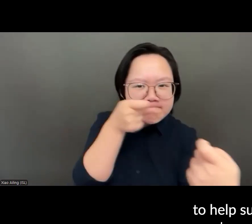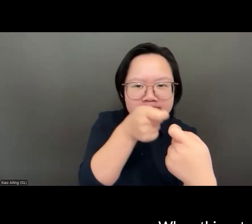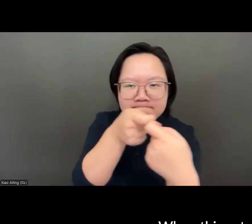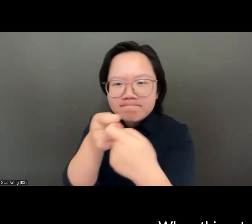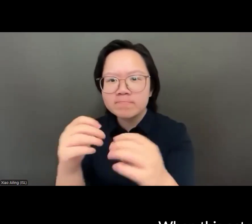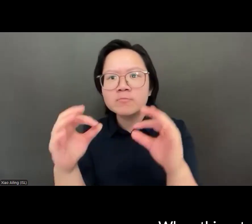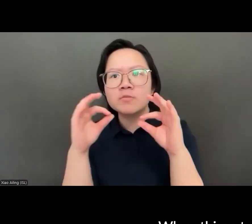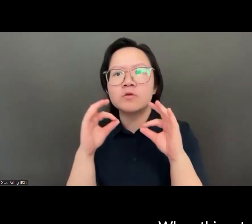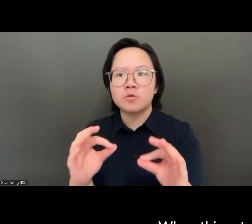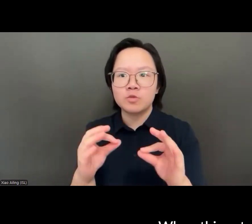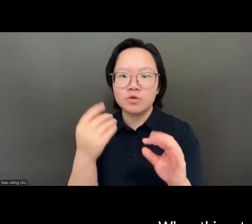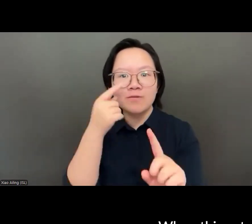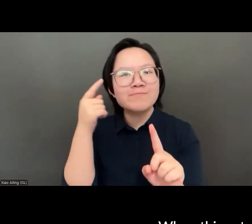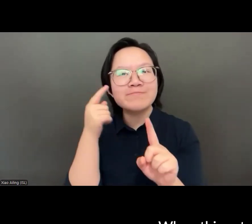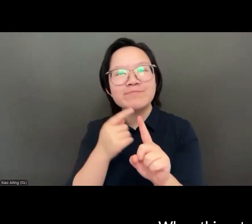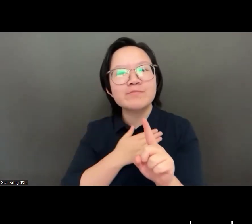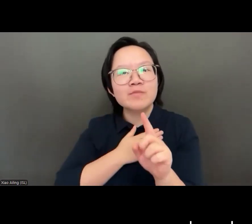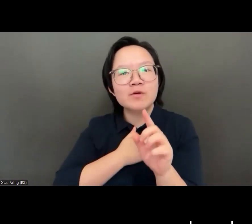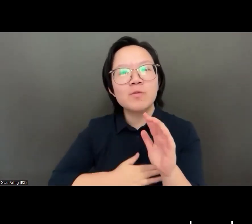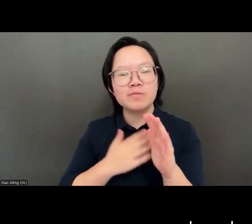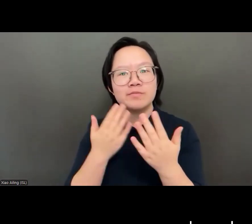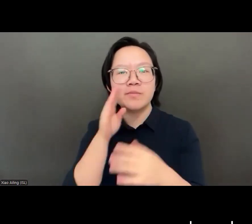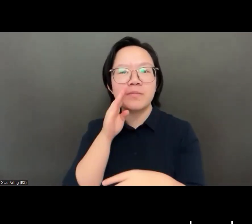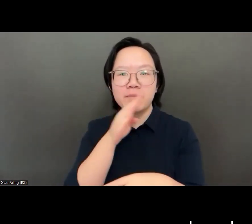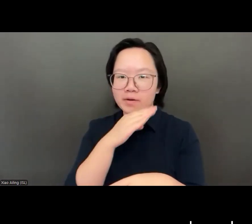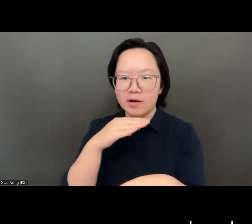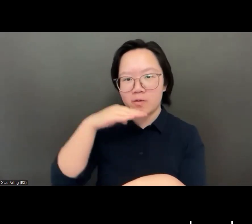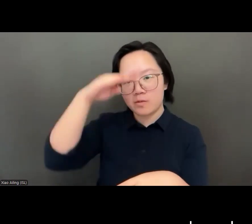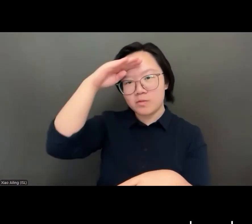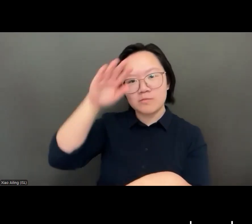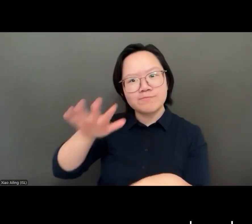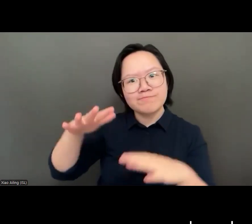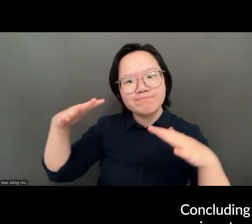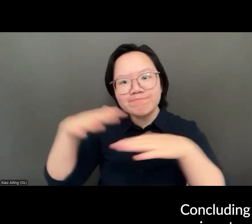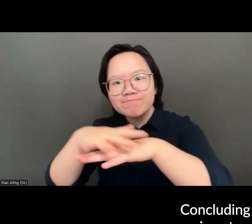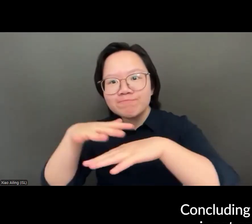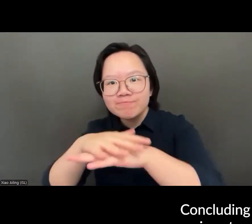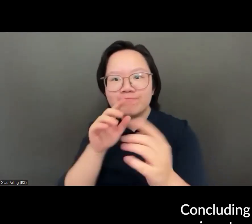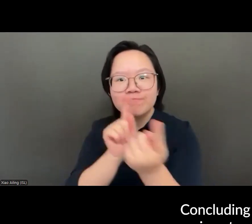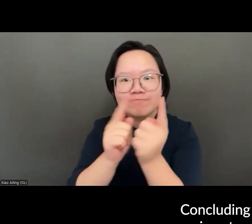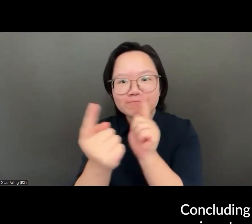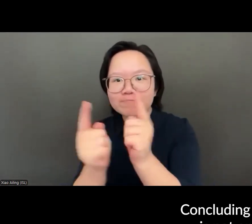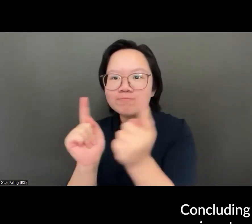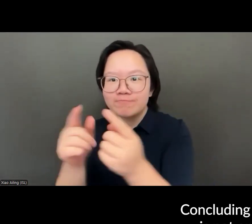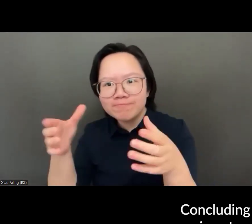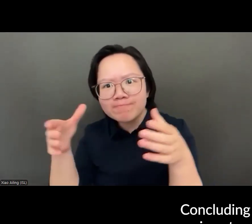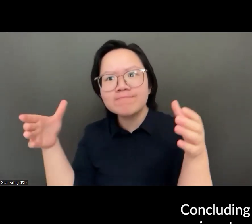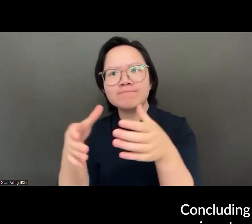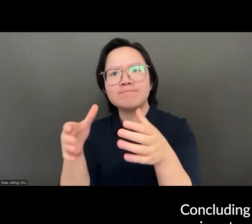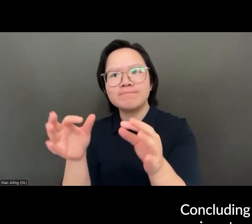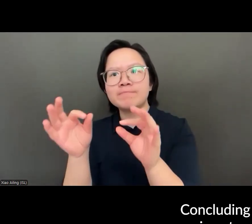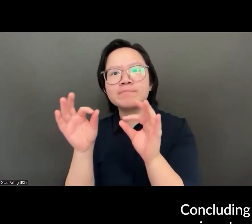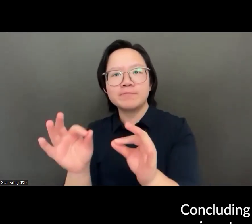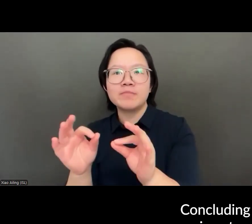level. When this actor takes the ownership, change become more lasting. Concluding my words, change